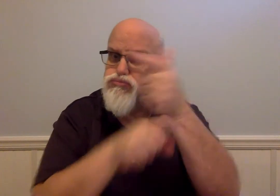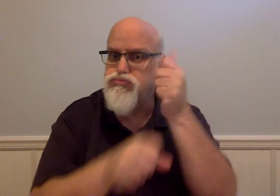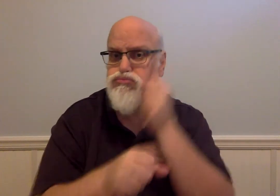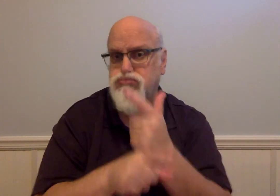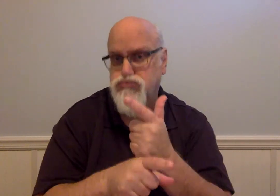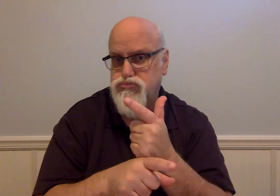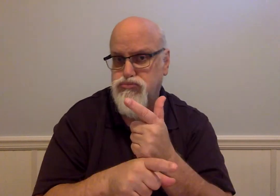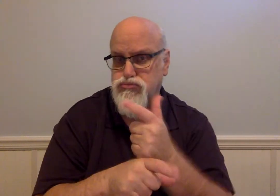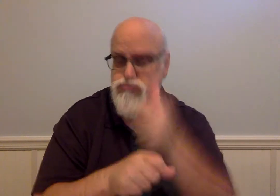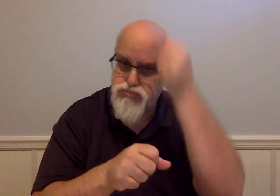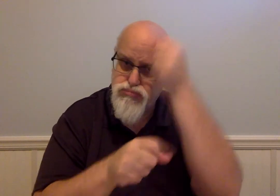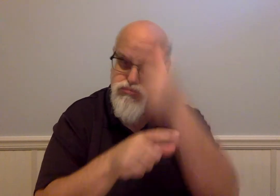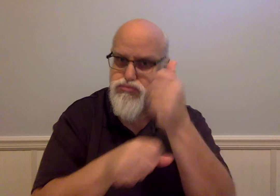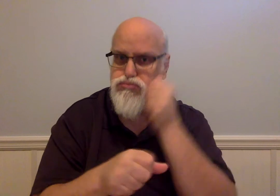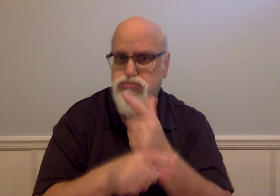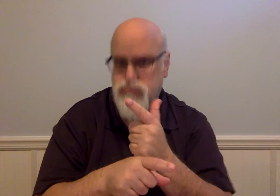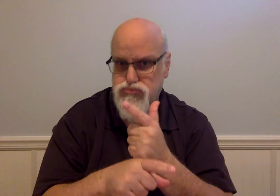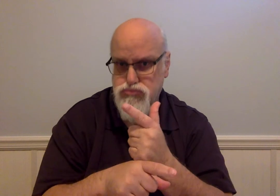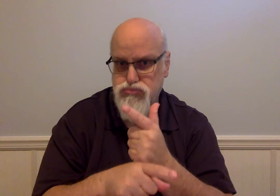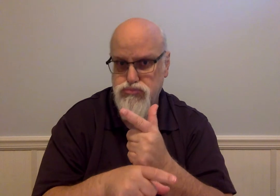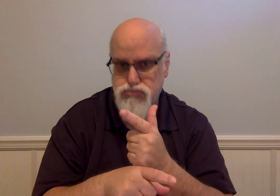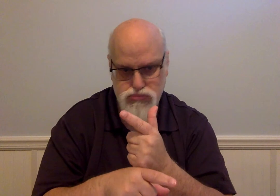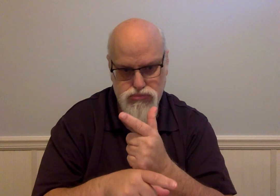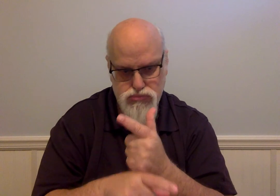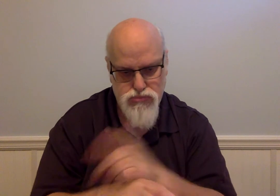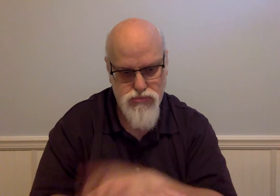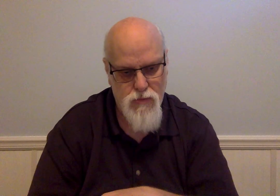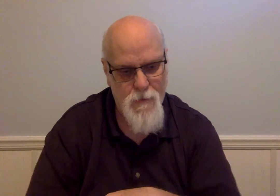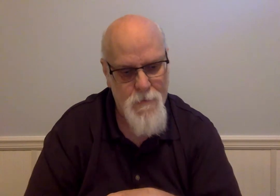So if you just sign it together, brother, sister, that would be your siblings.